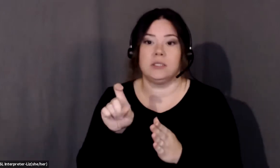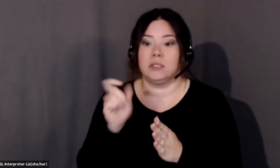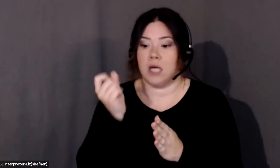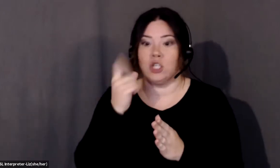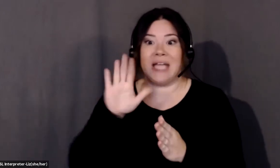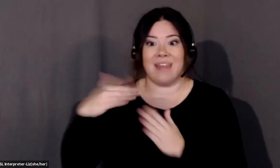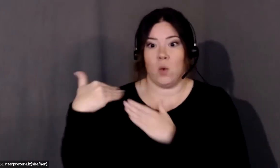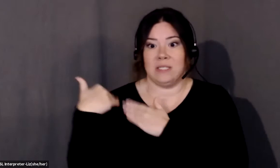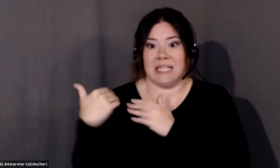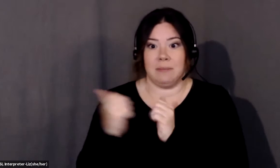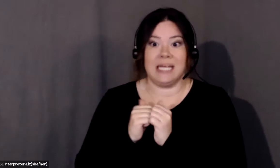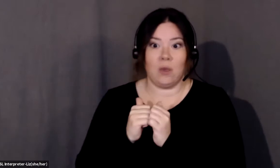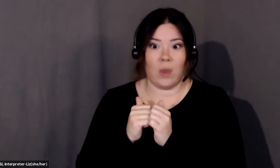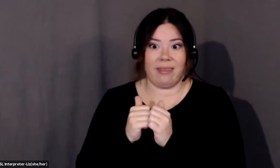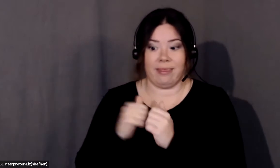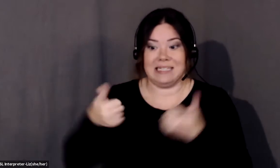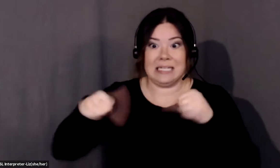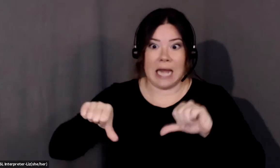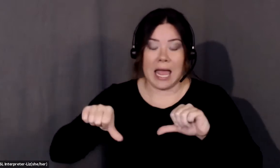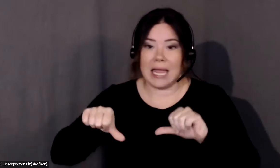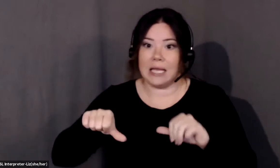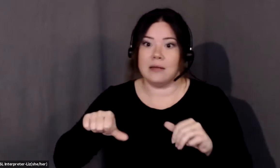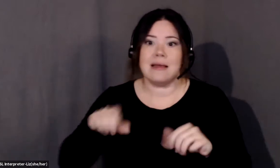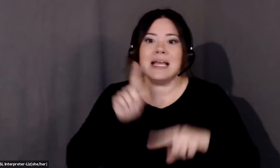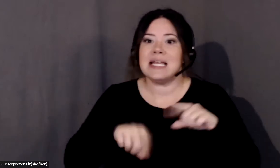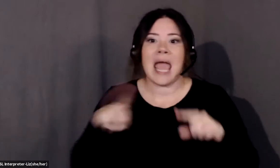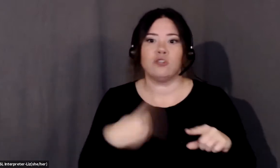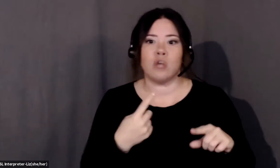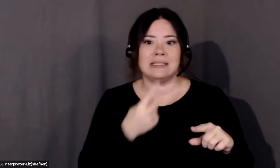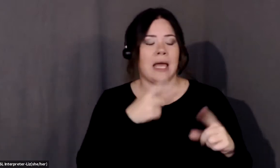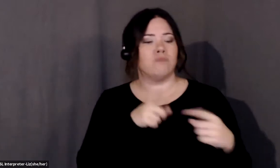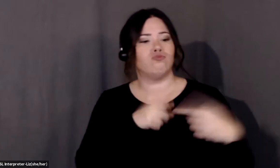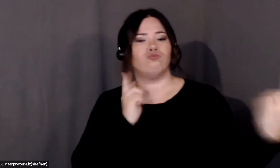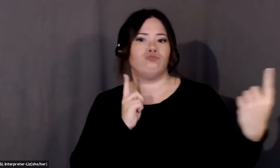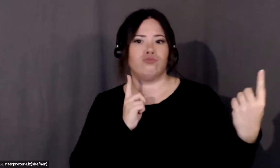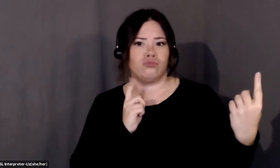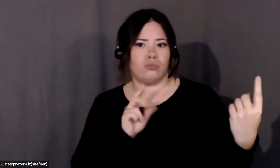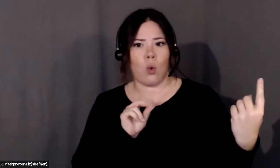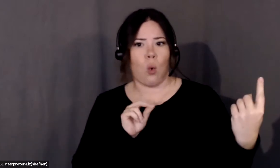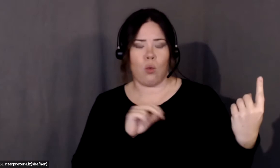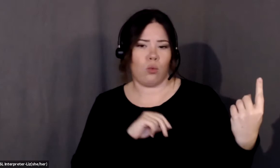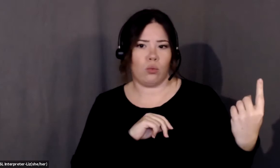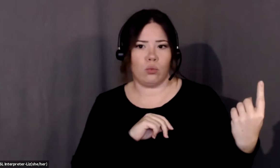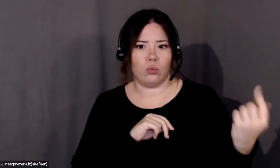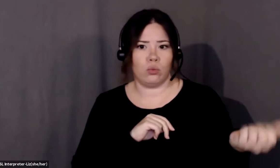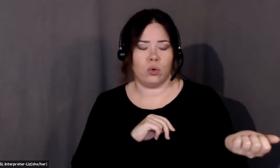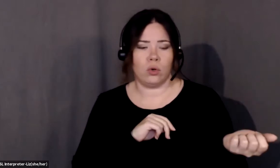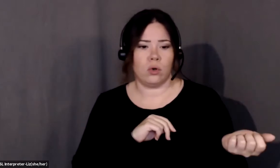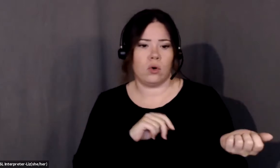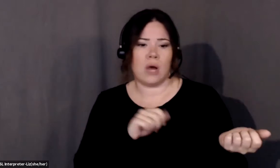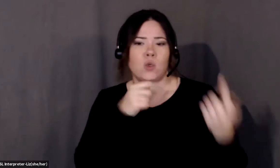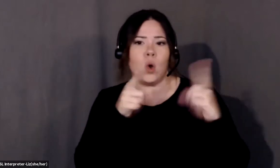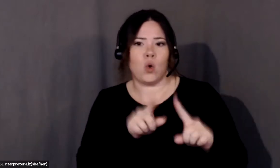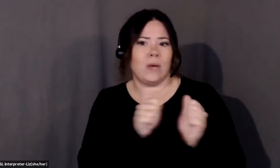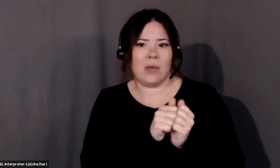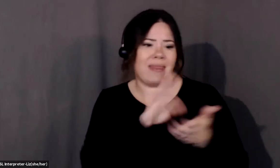rather than a passive one of just simply disagreeing with the college's disability services or the